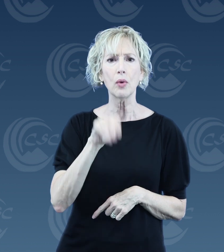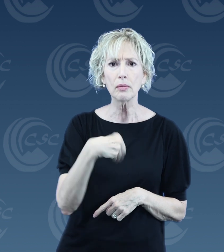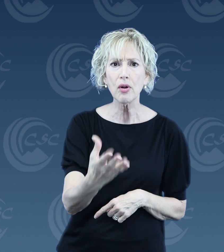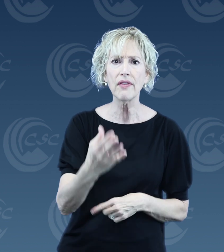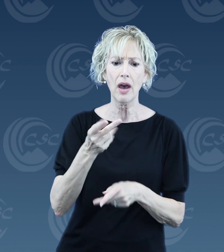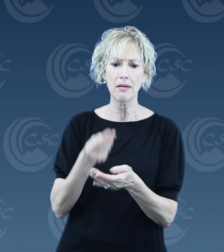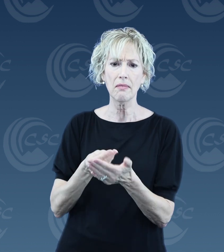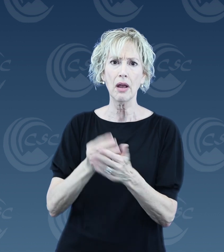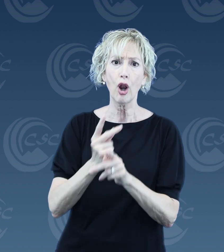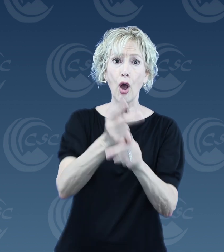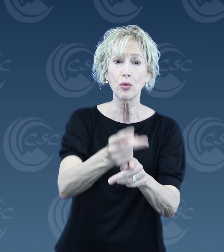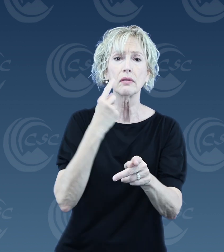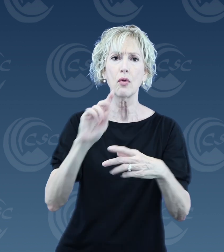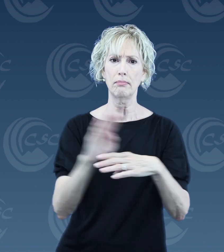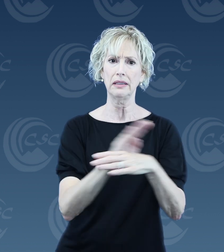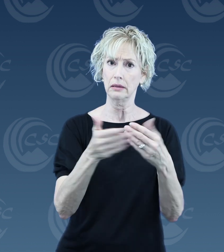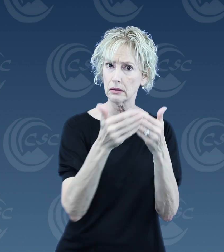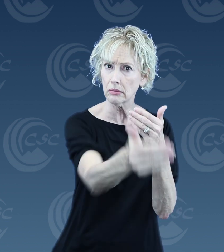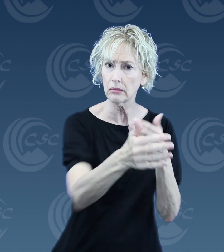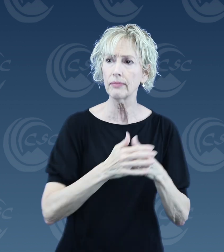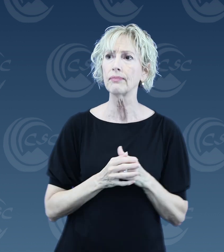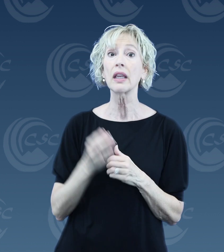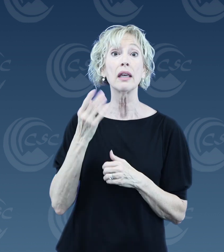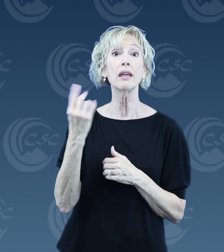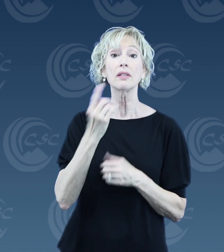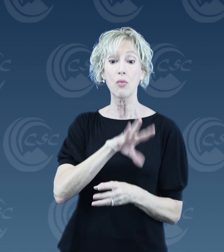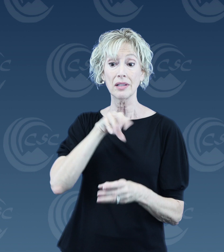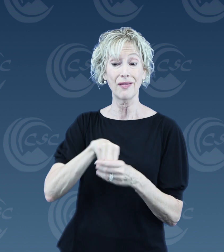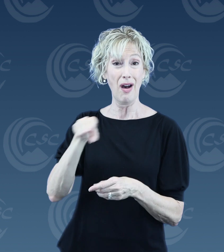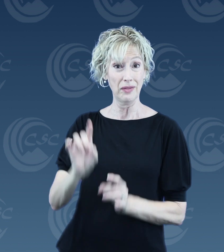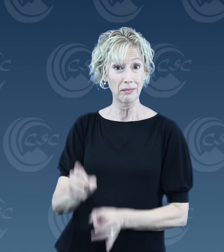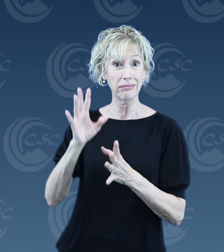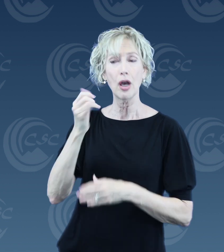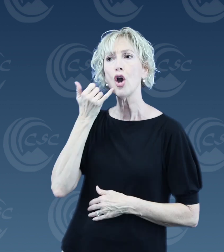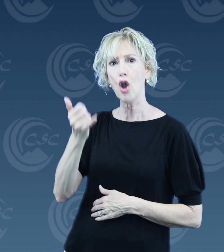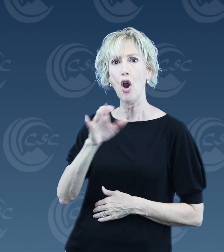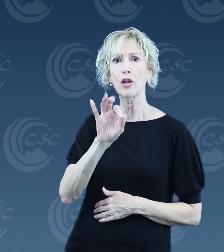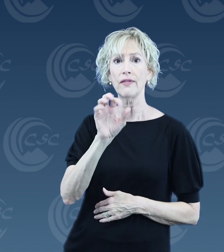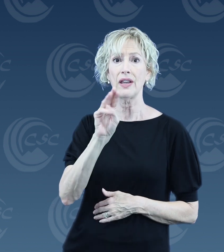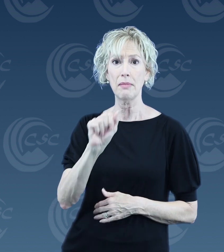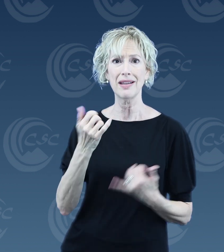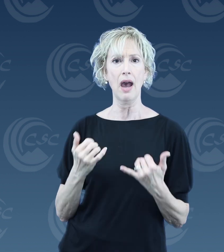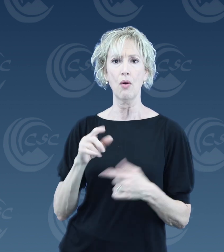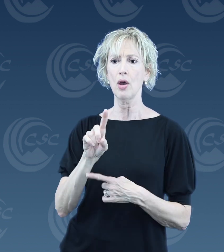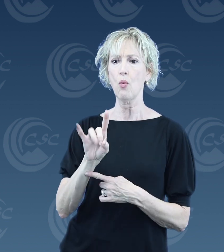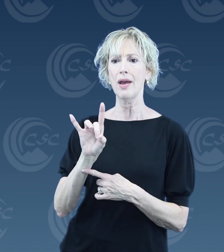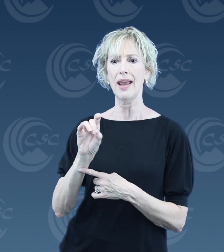loans to our businesses going forward. If someone's been involved in the crisis, they should call FEMA right now.